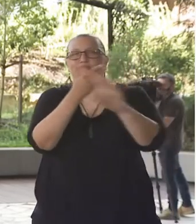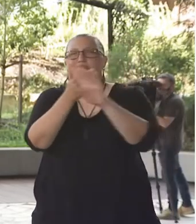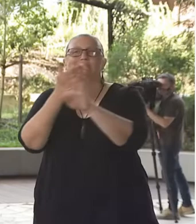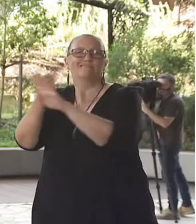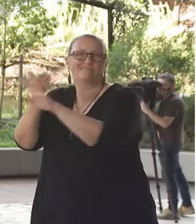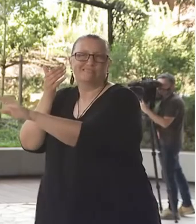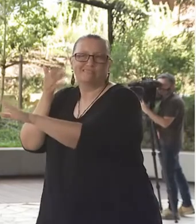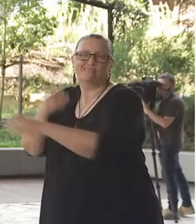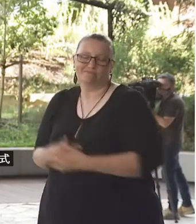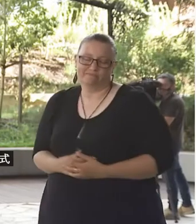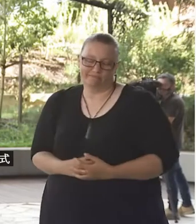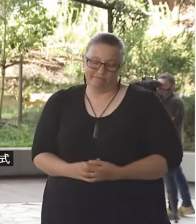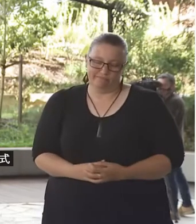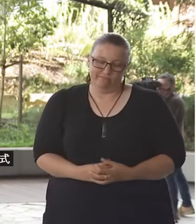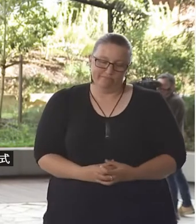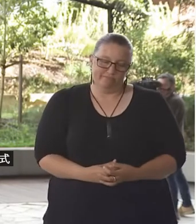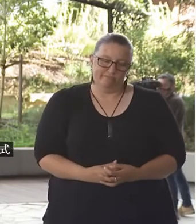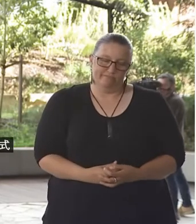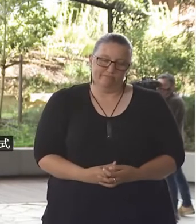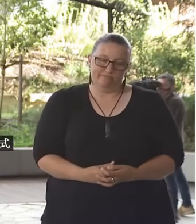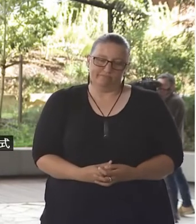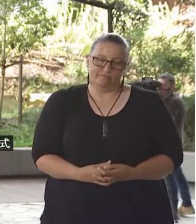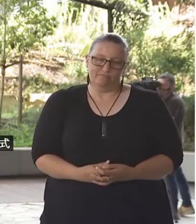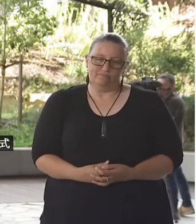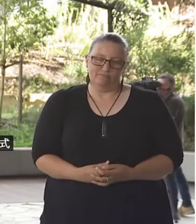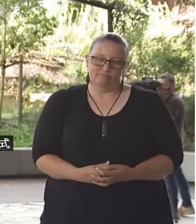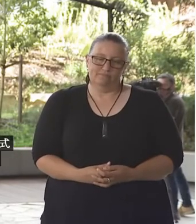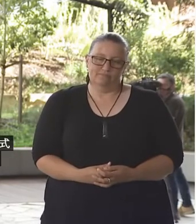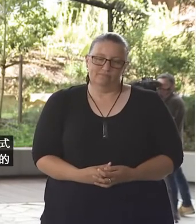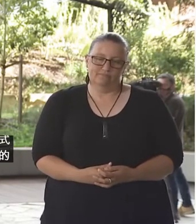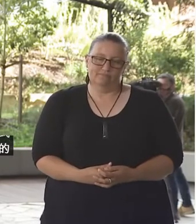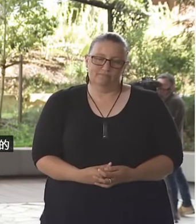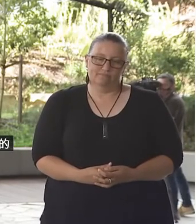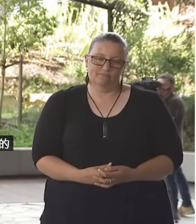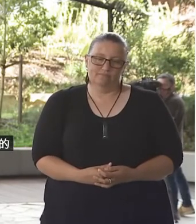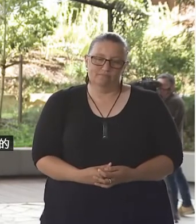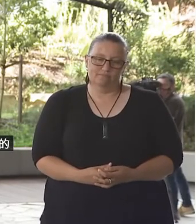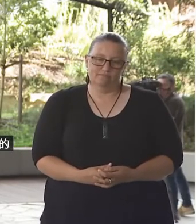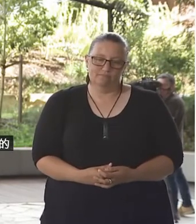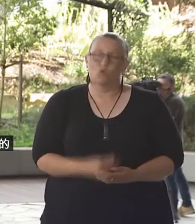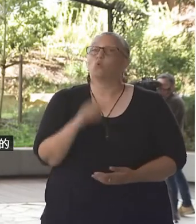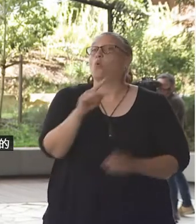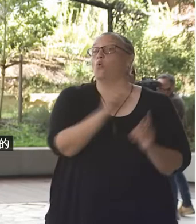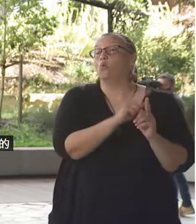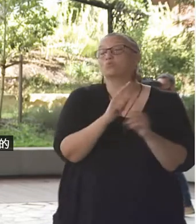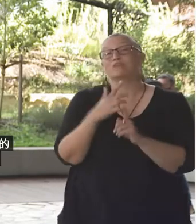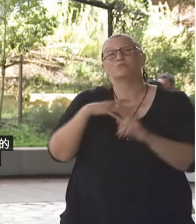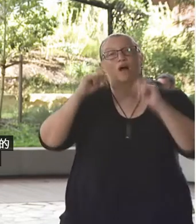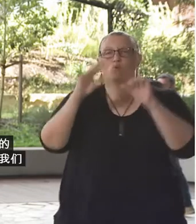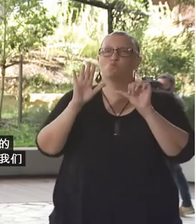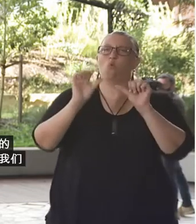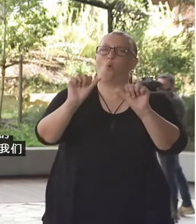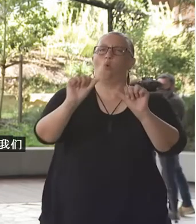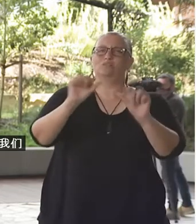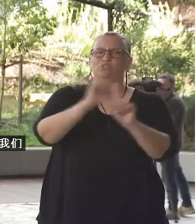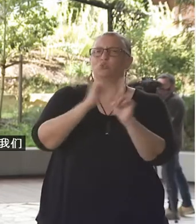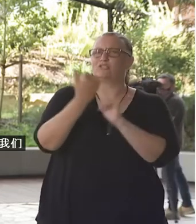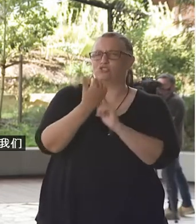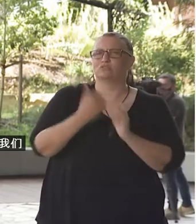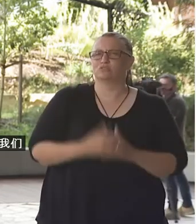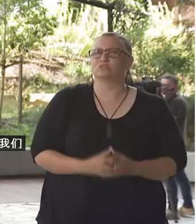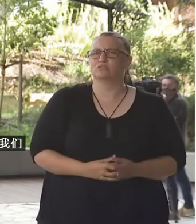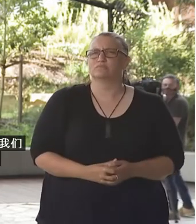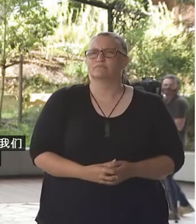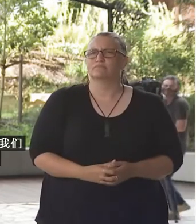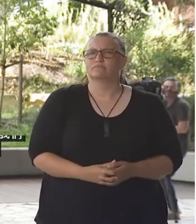point and a sort of a way forward is for people to understand their personal circumstances. And I think we're moving away